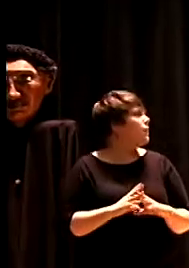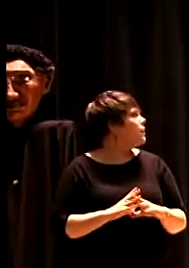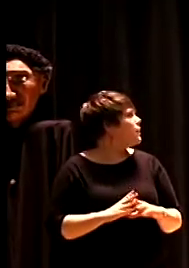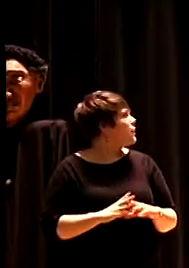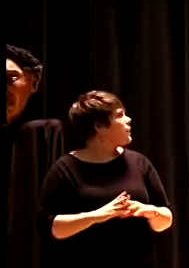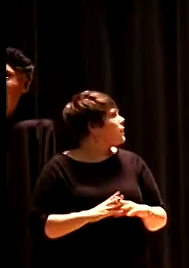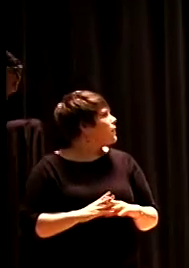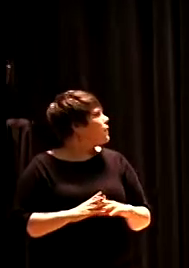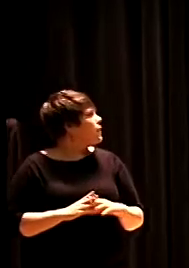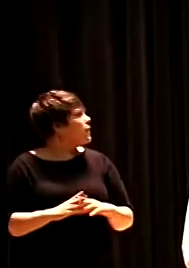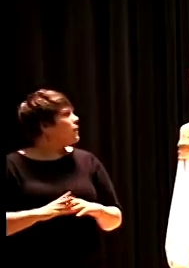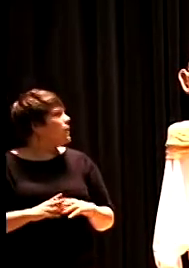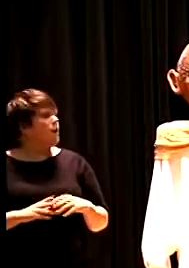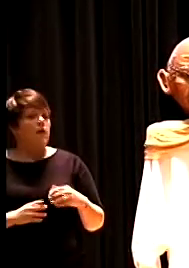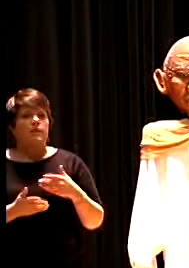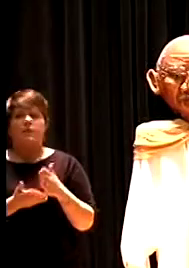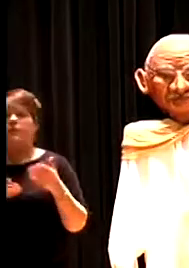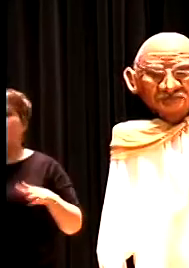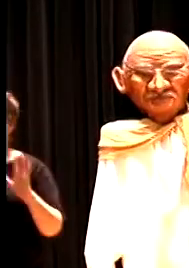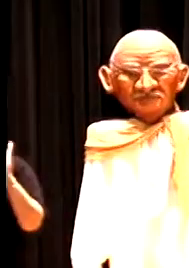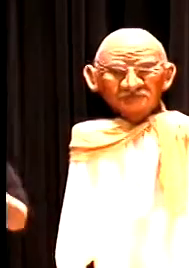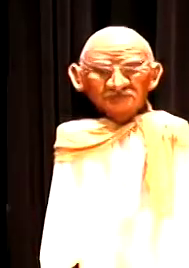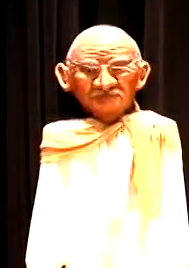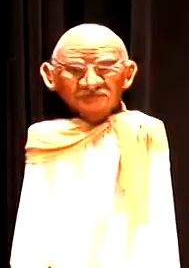liberty. Let our